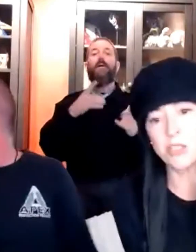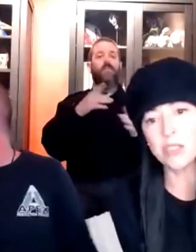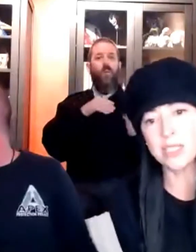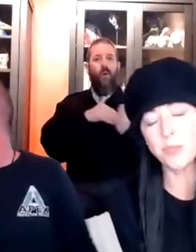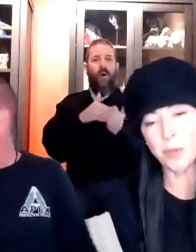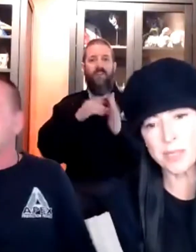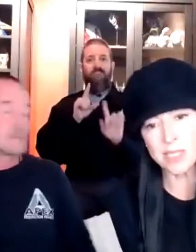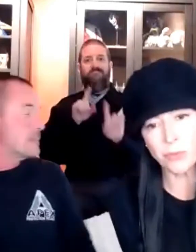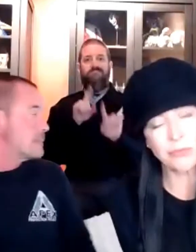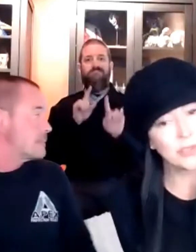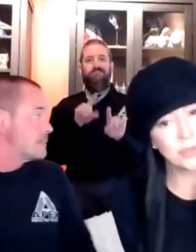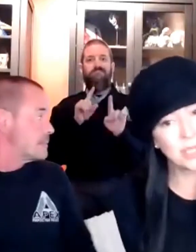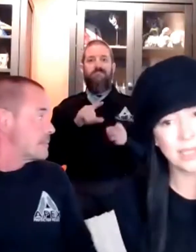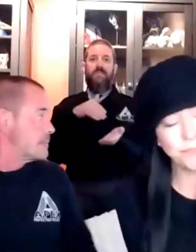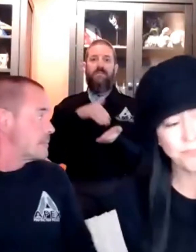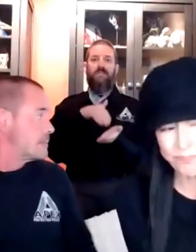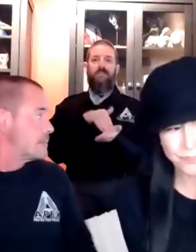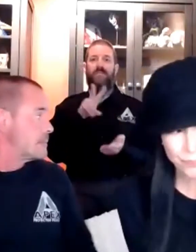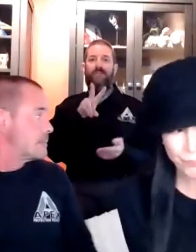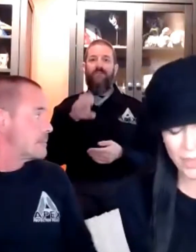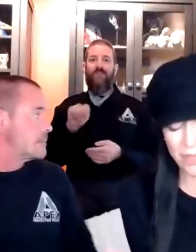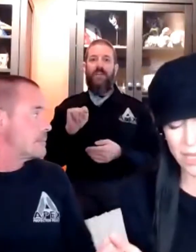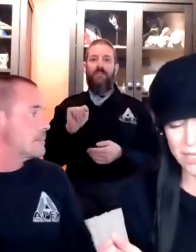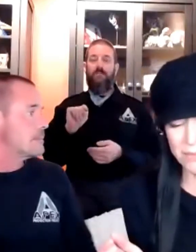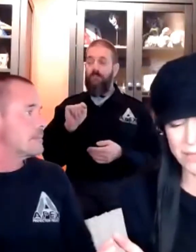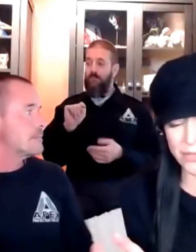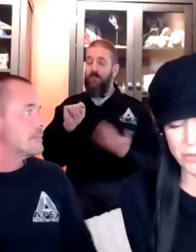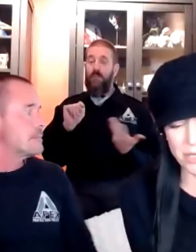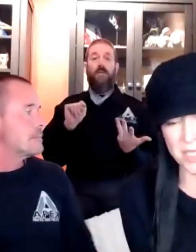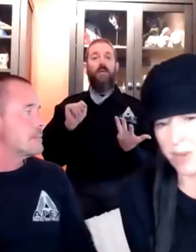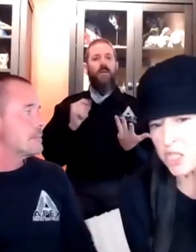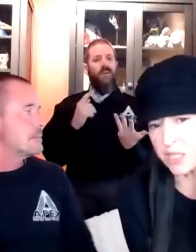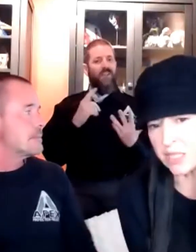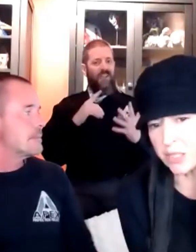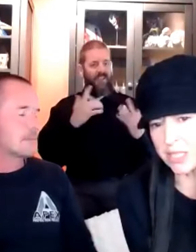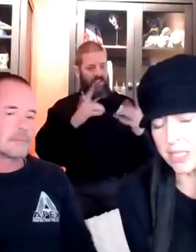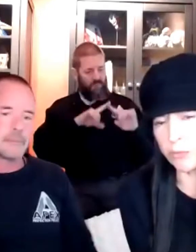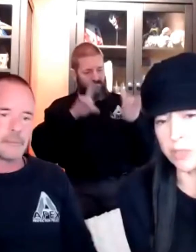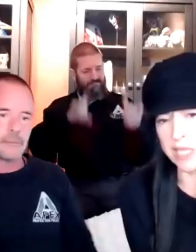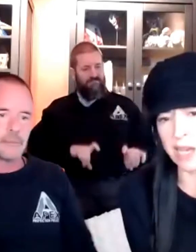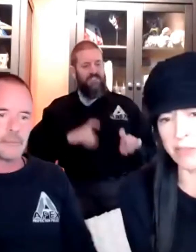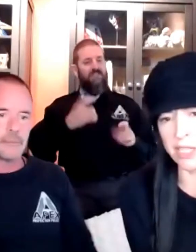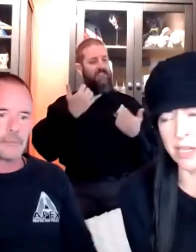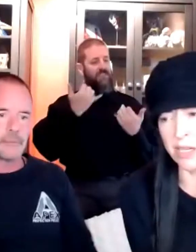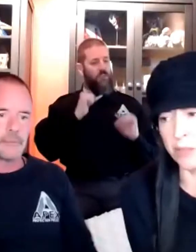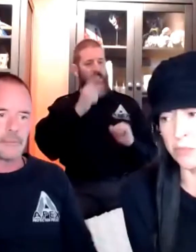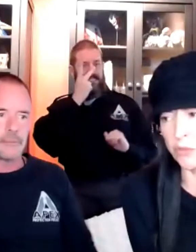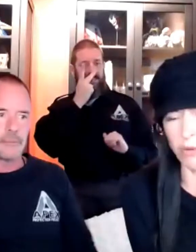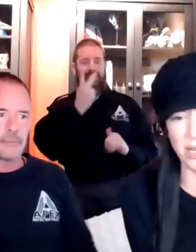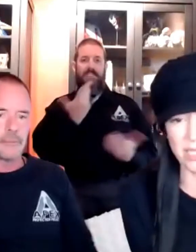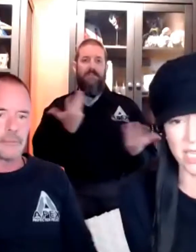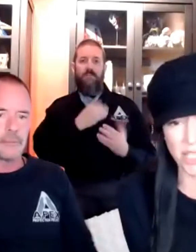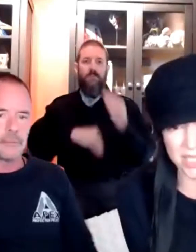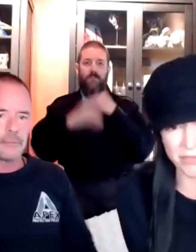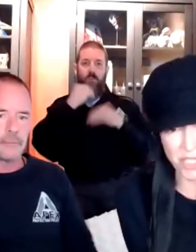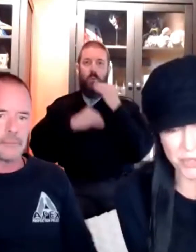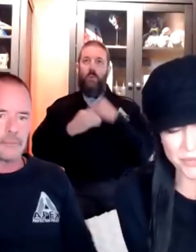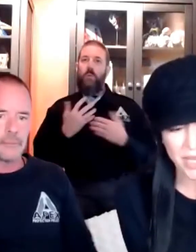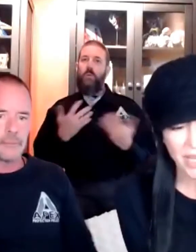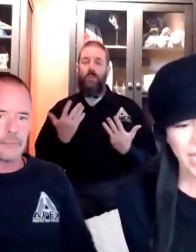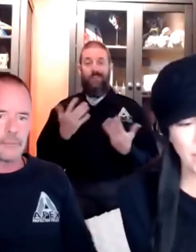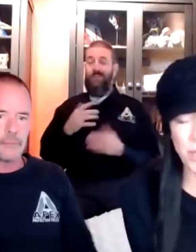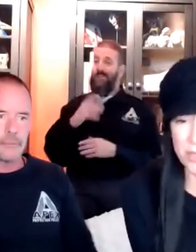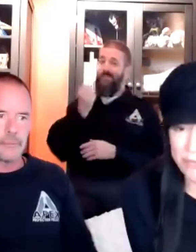and experimenting with foods. And Thor especially was having chronic digestive